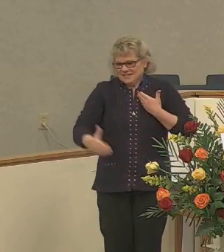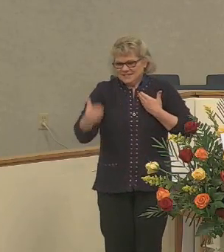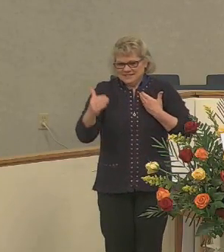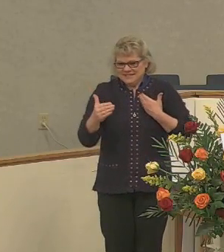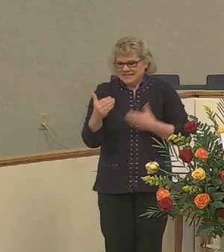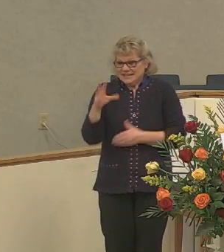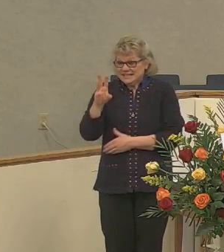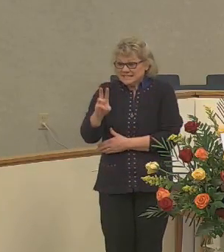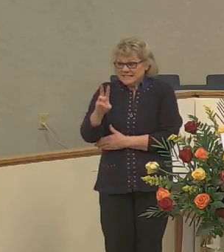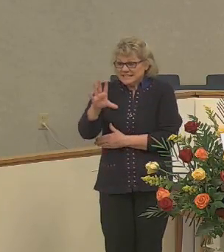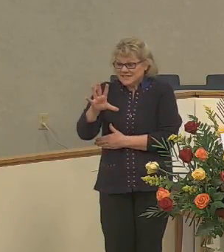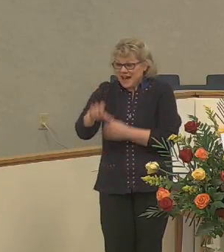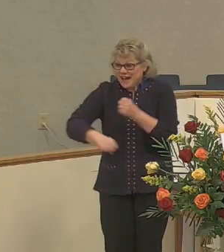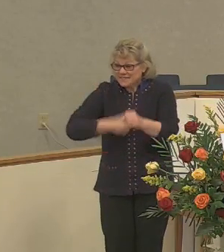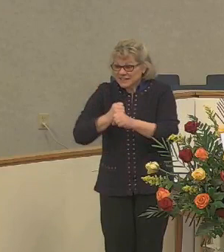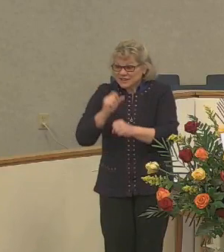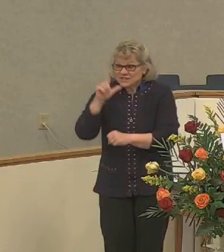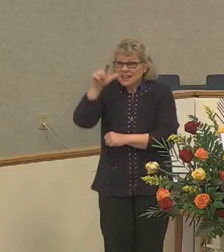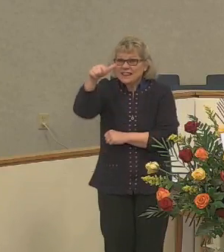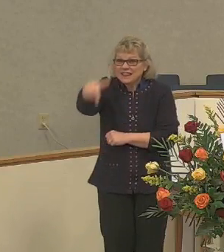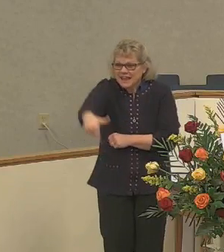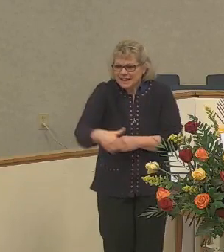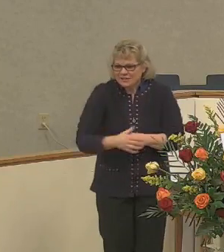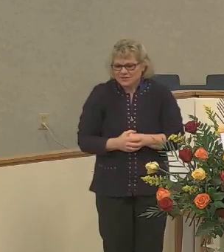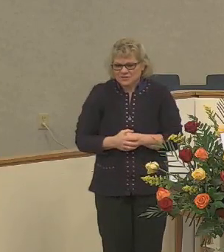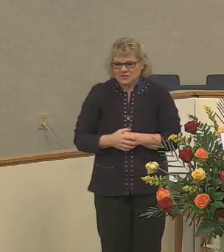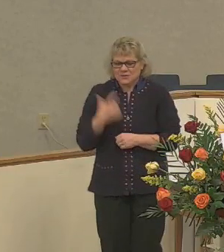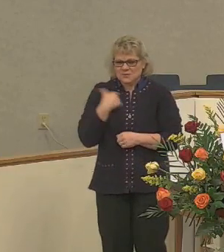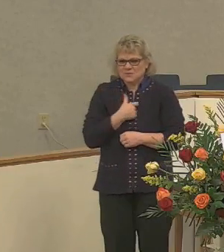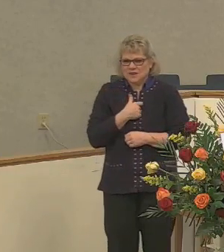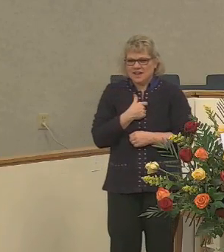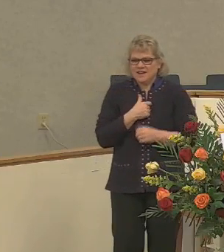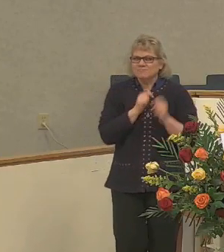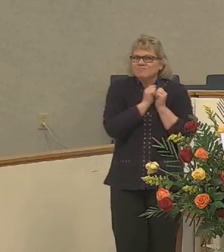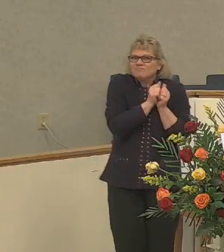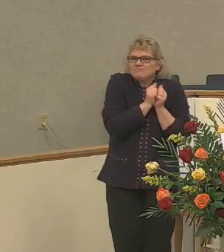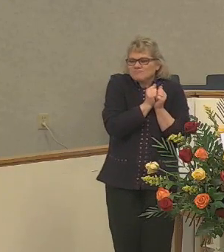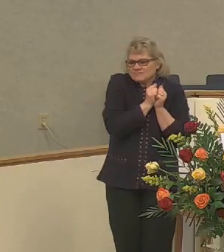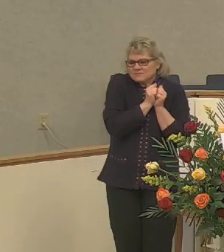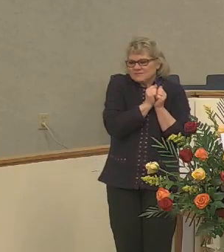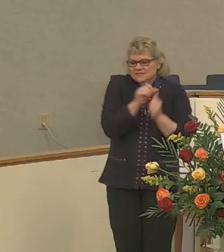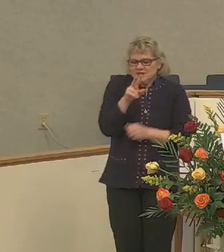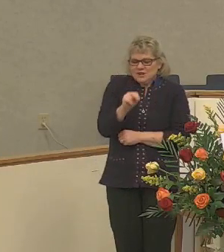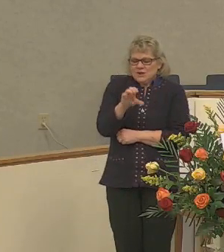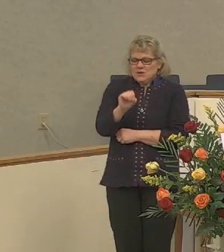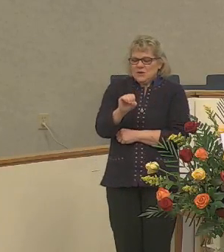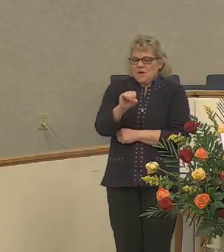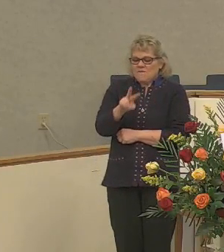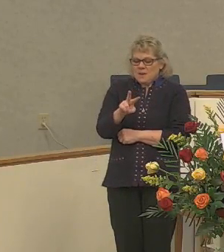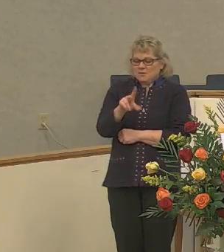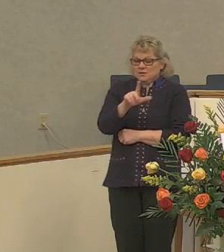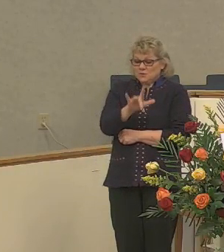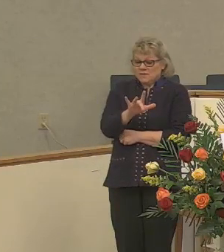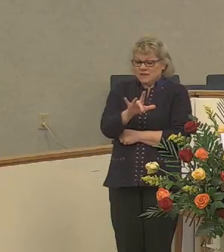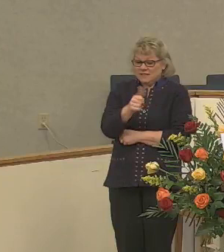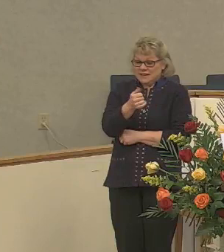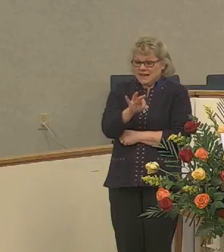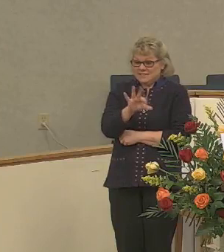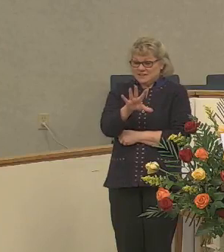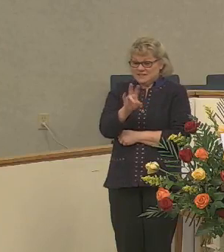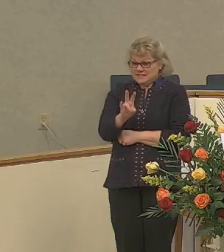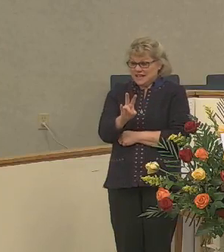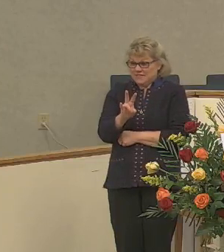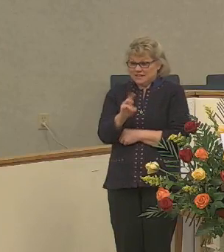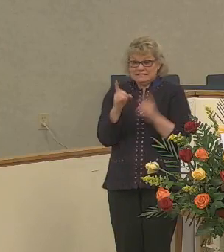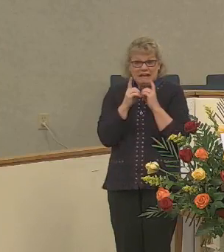some 65 years later. We started to go steady on November 25th, 1957, and dated almost